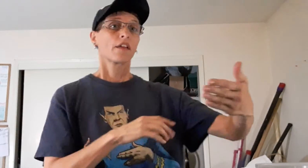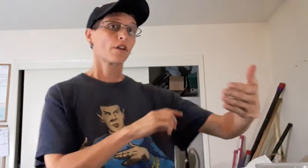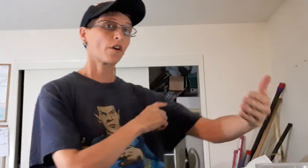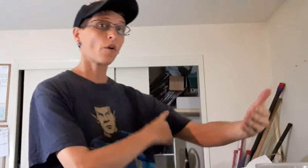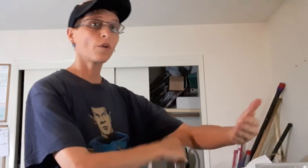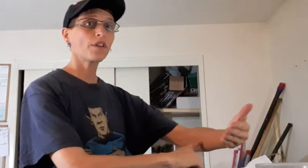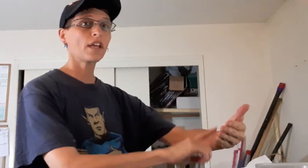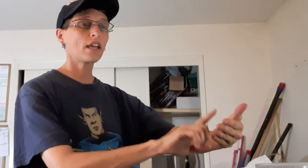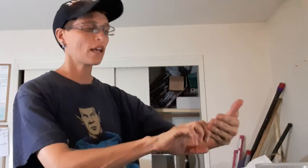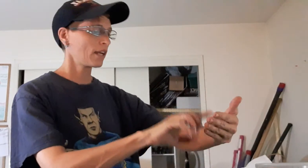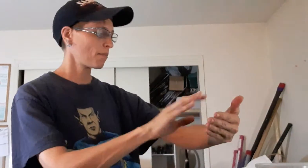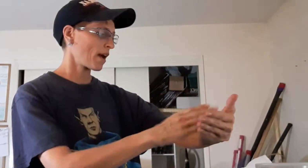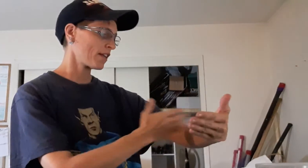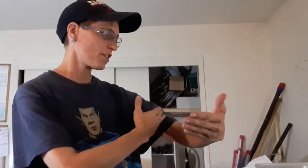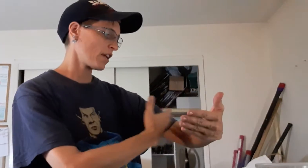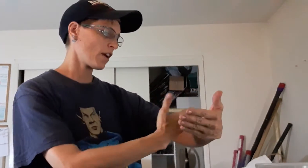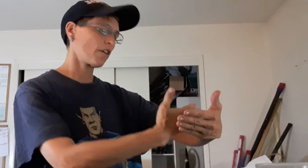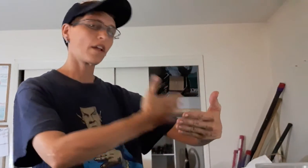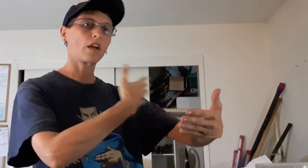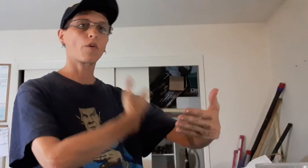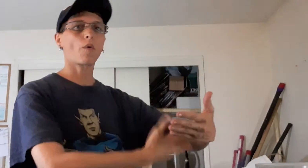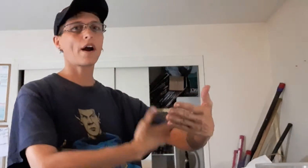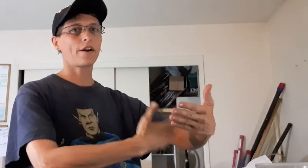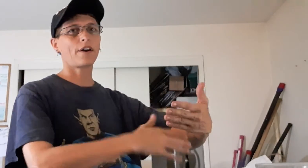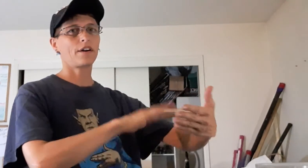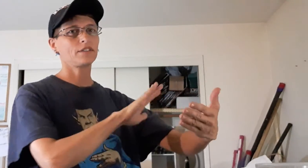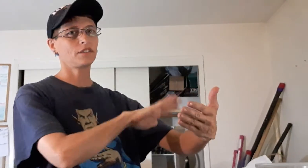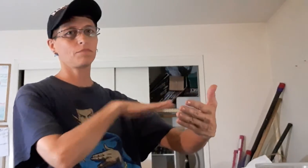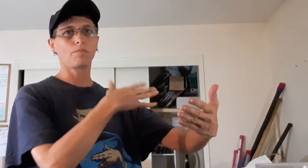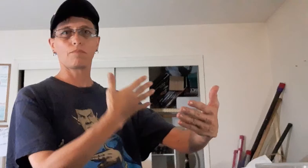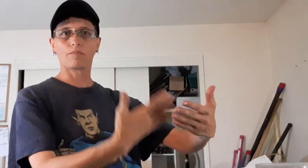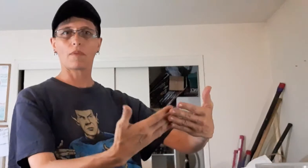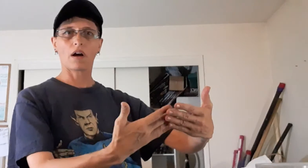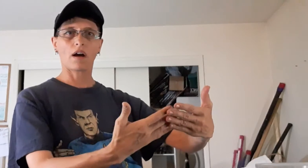You're holding an imaginary choir's